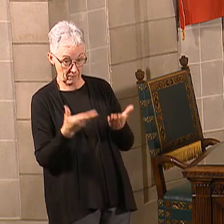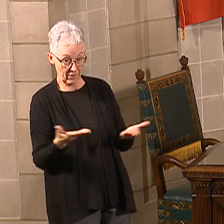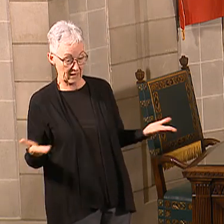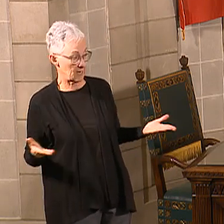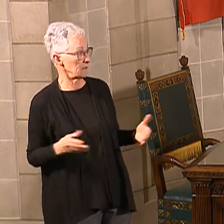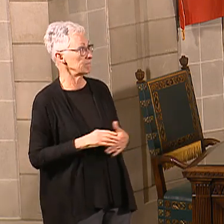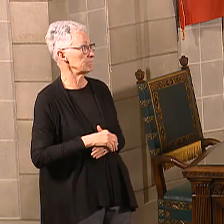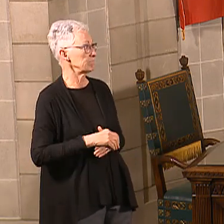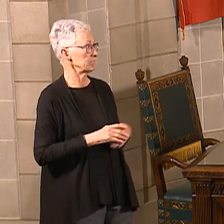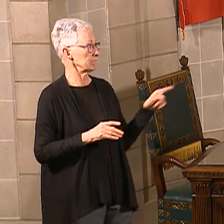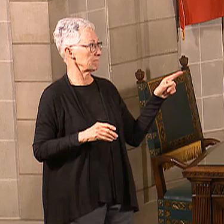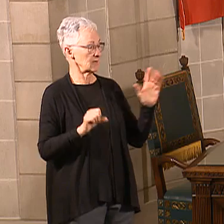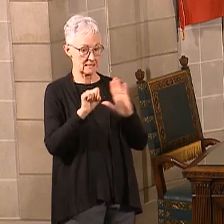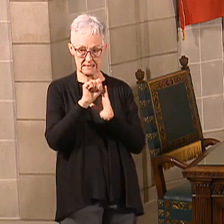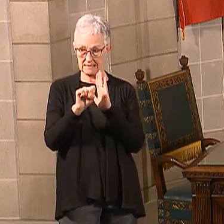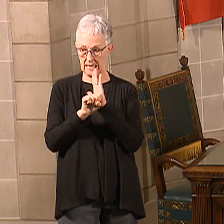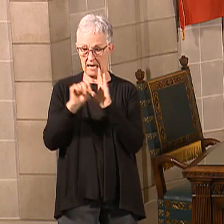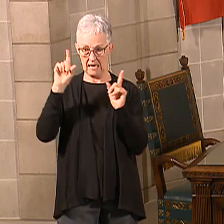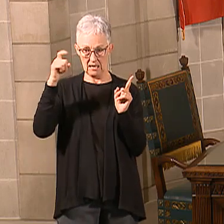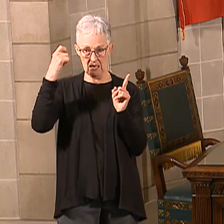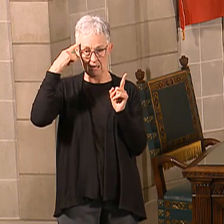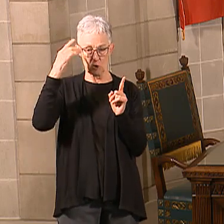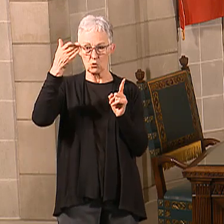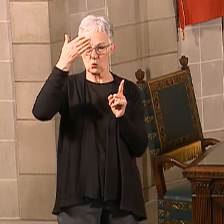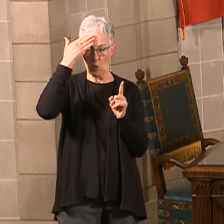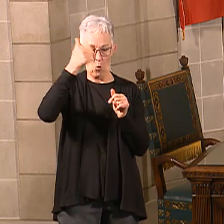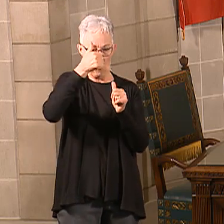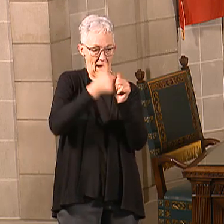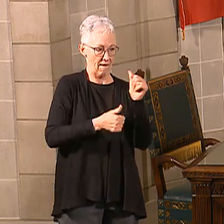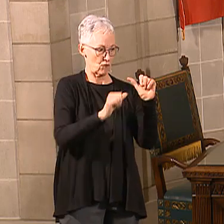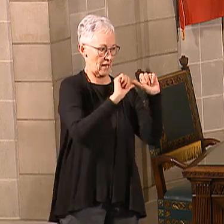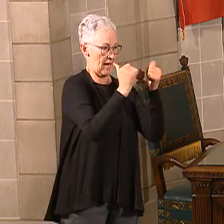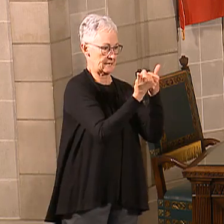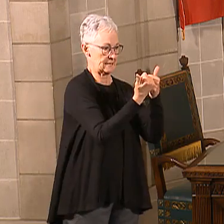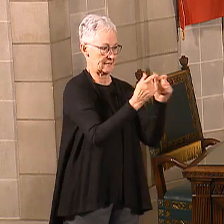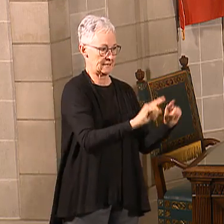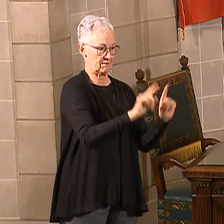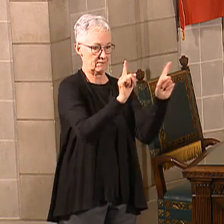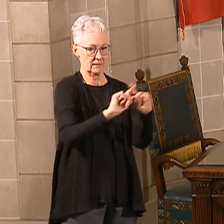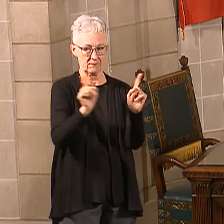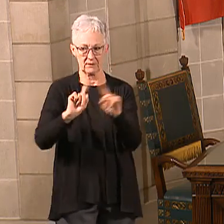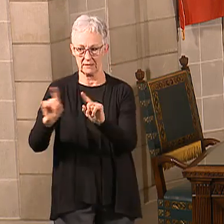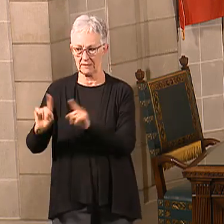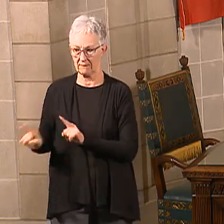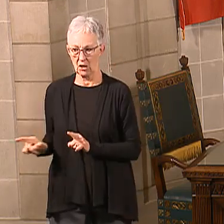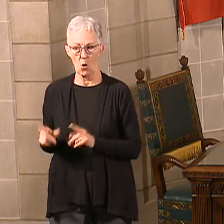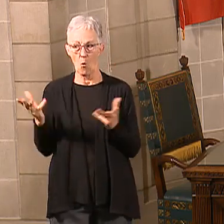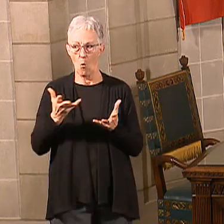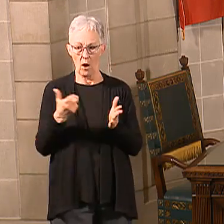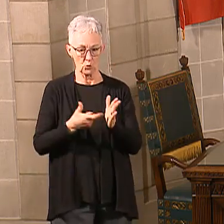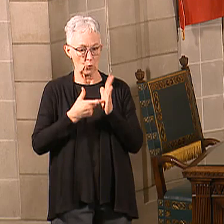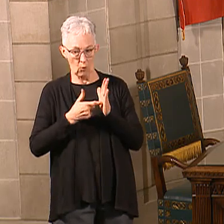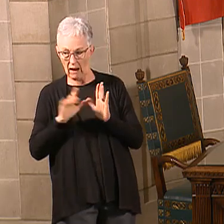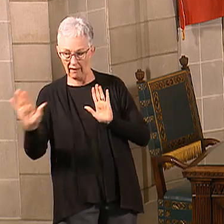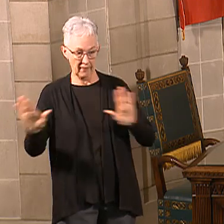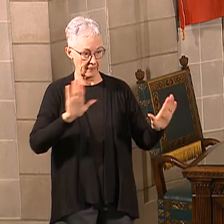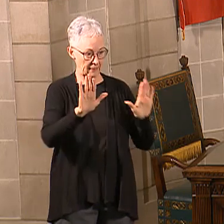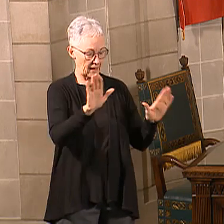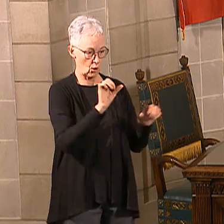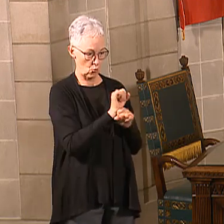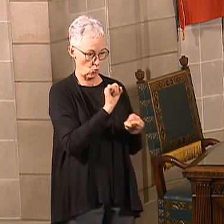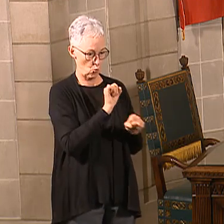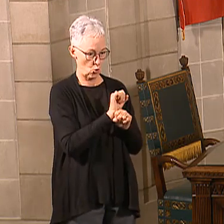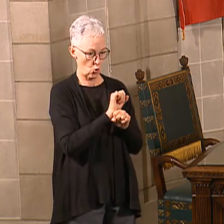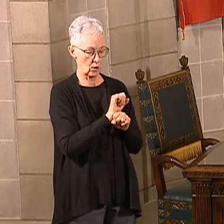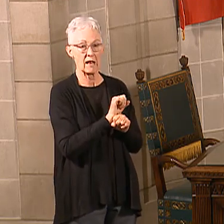within state government is every agency is different. Their missions are different, their infrastructure is different, their customer requirements are different. And so that isn't necessarily a solution